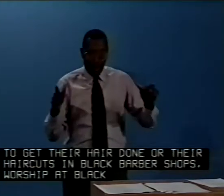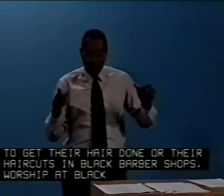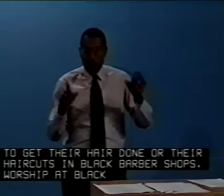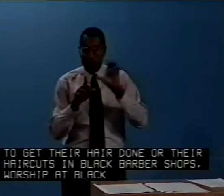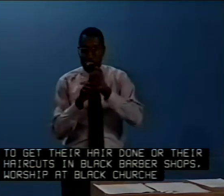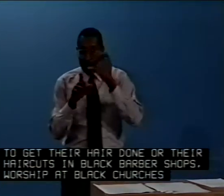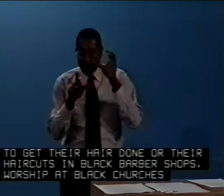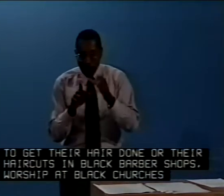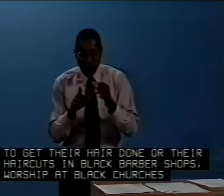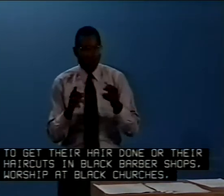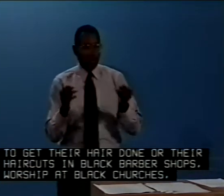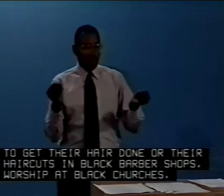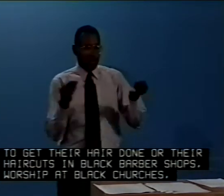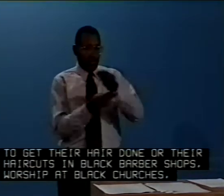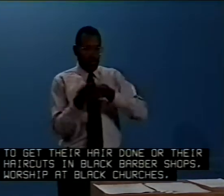So the language and the culture